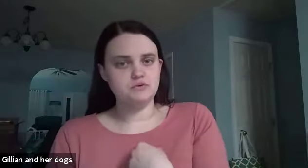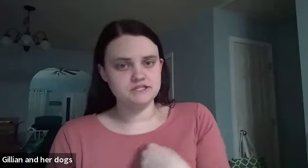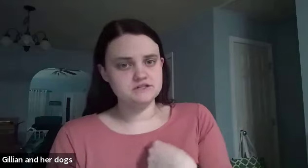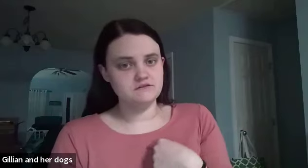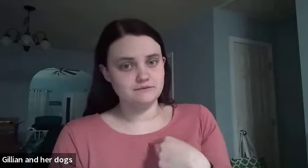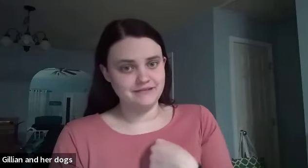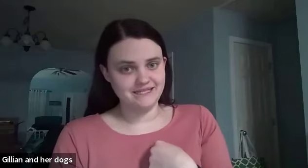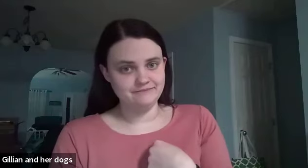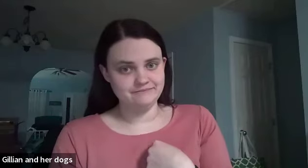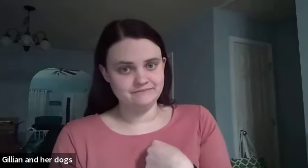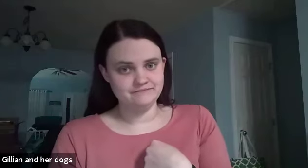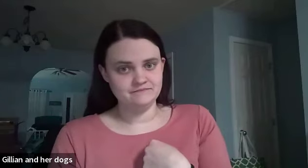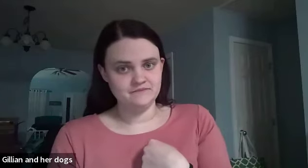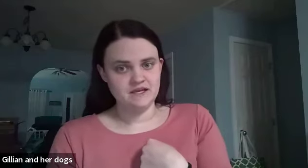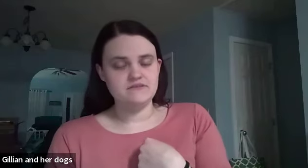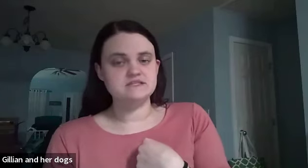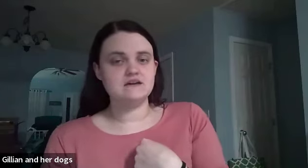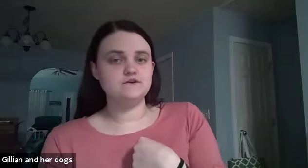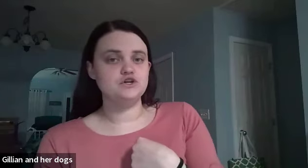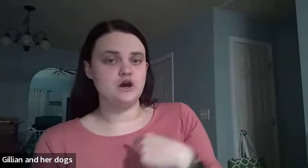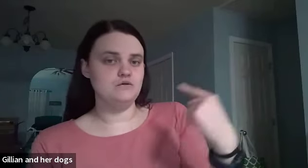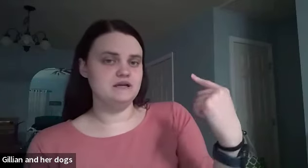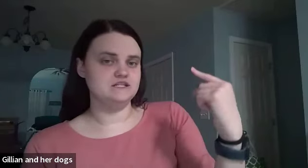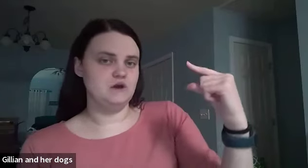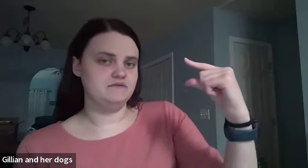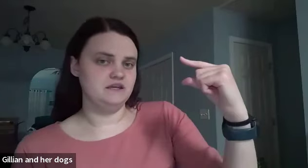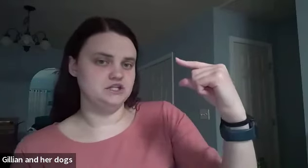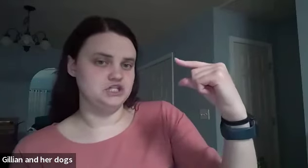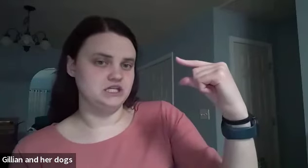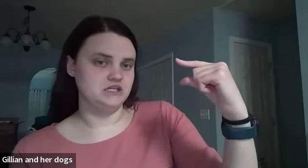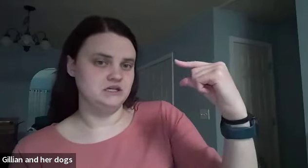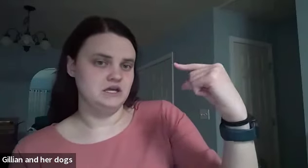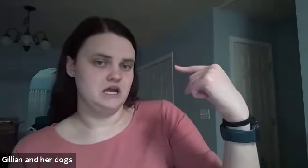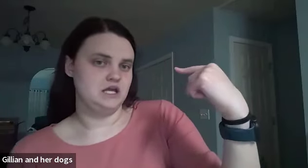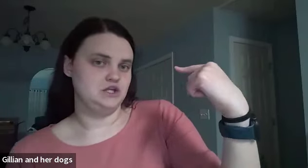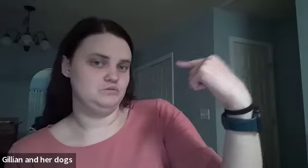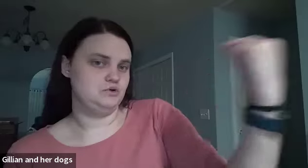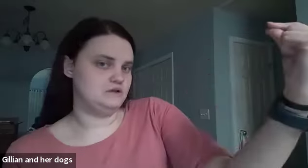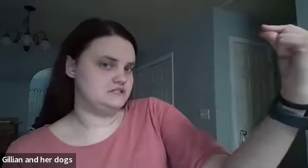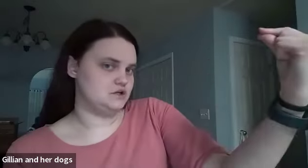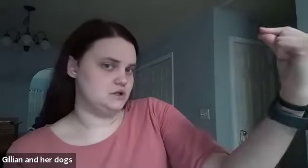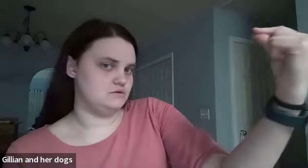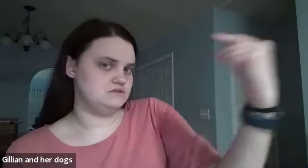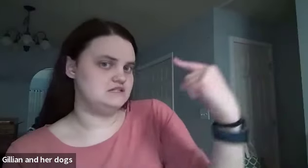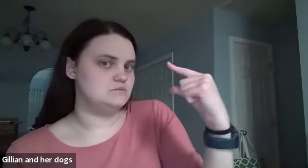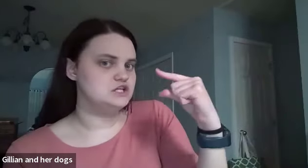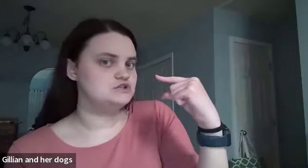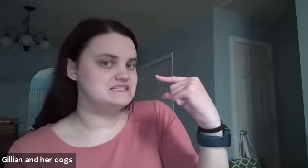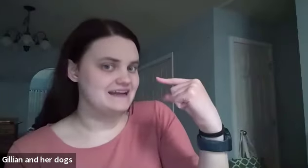point to yourself for me, and the sign for go is you have it like a G and you pull it to a close. It's almost like you're